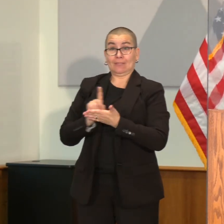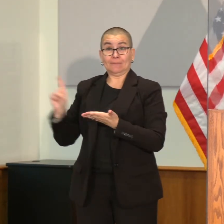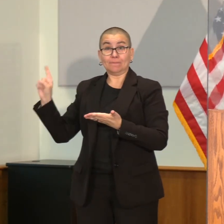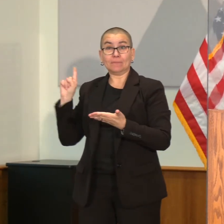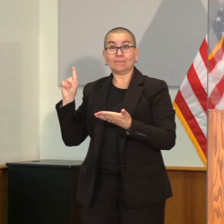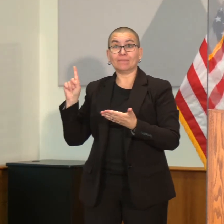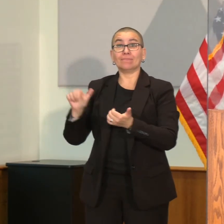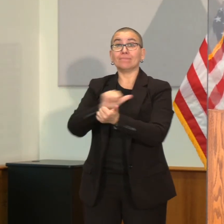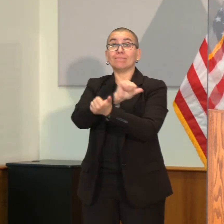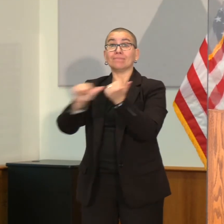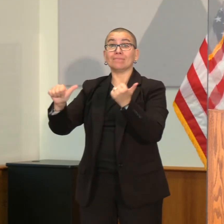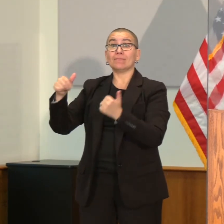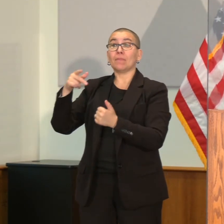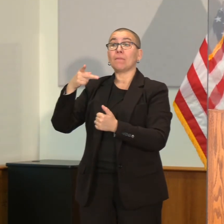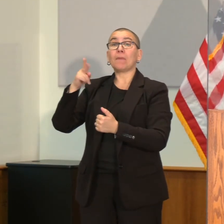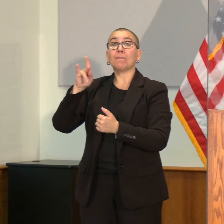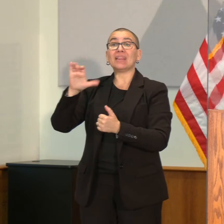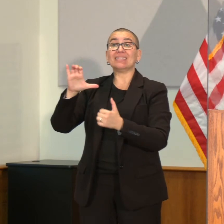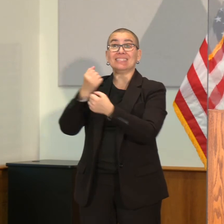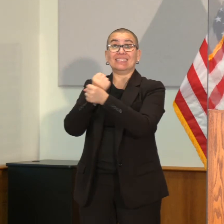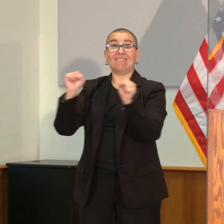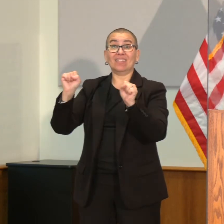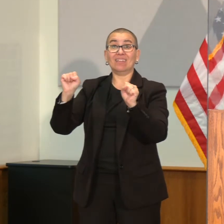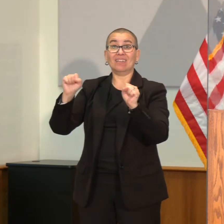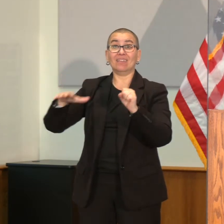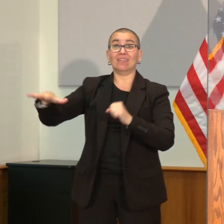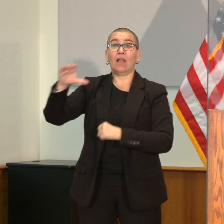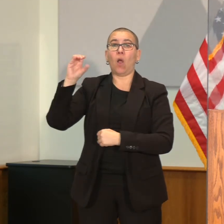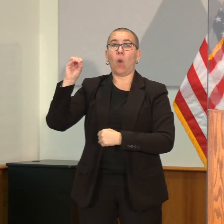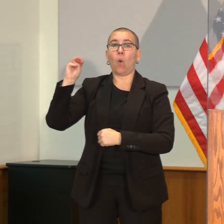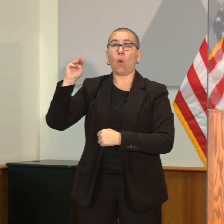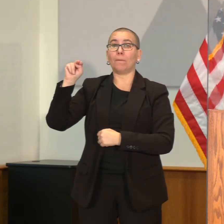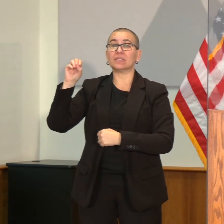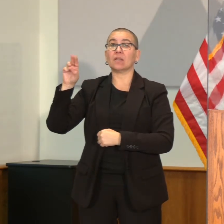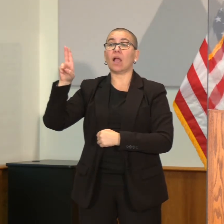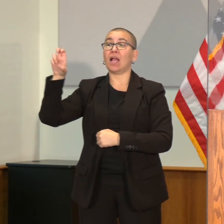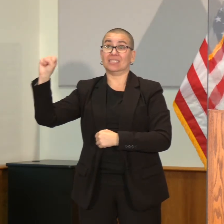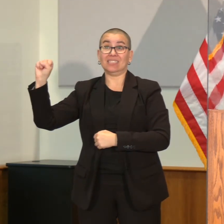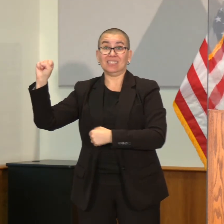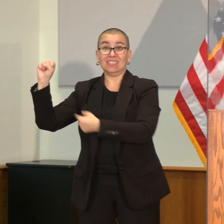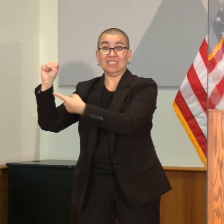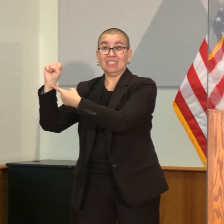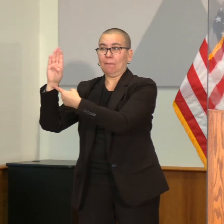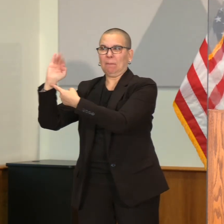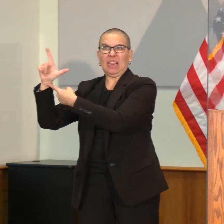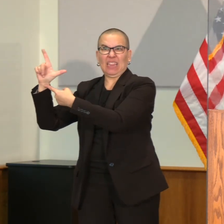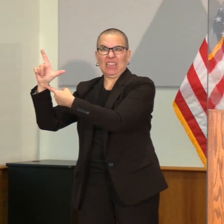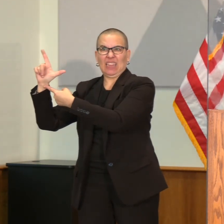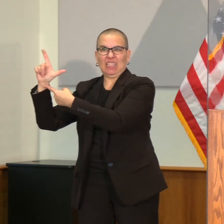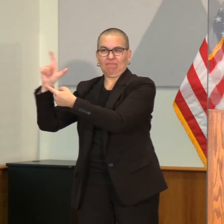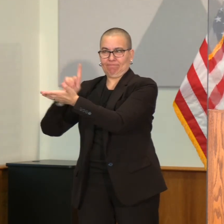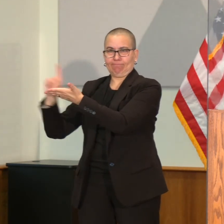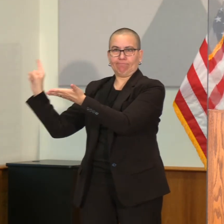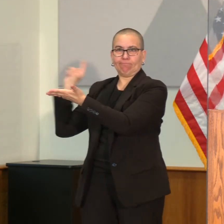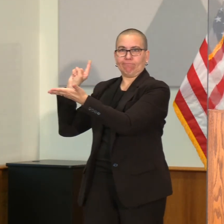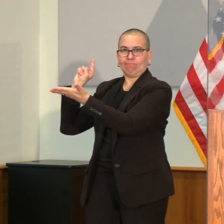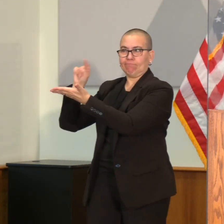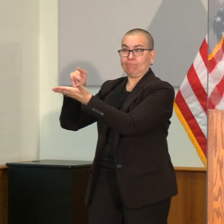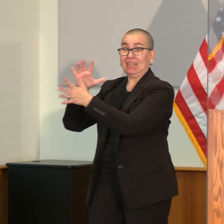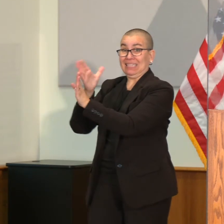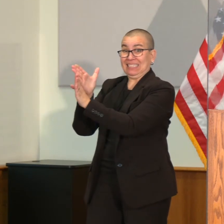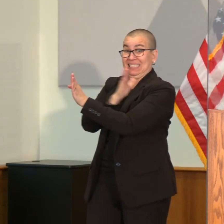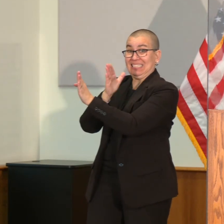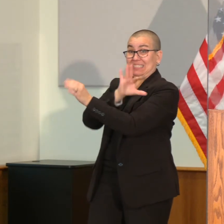Omnibus Bill, and it took us through midnight to do that. And Representative Miller gave comments before we took that vote. And